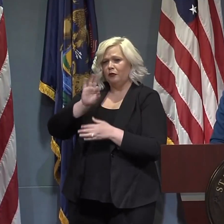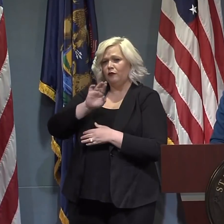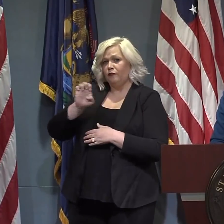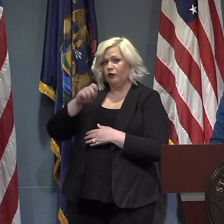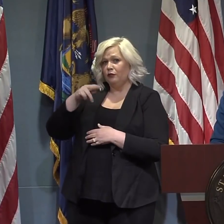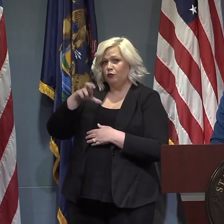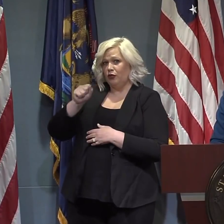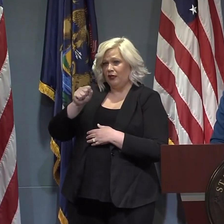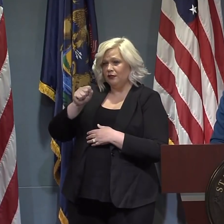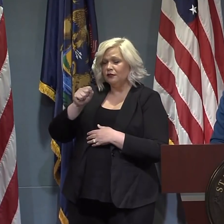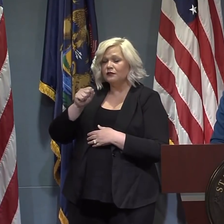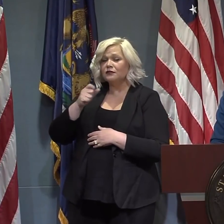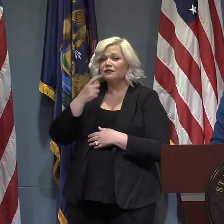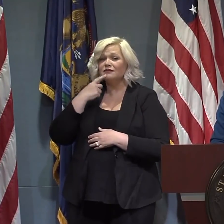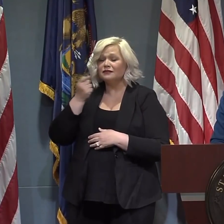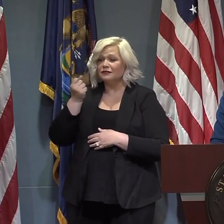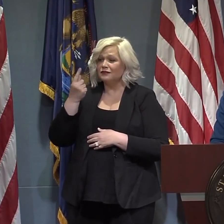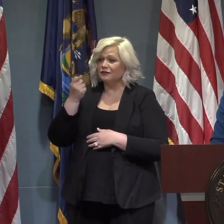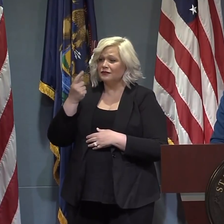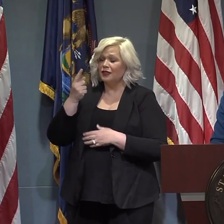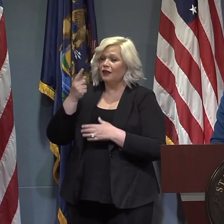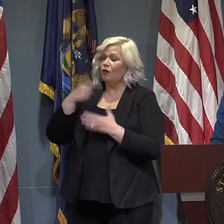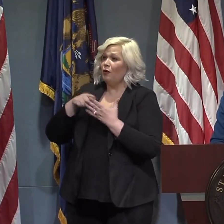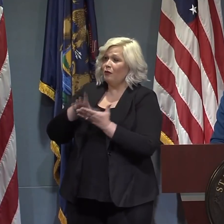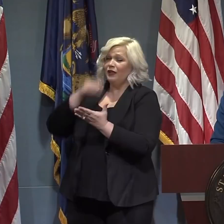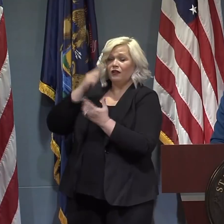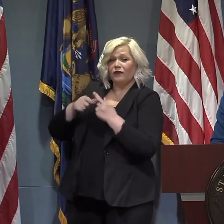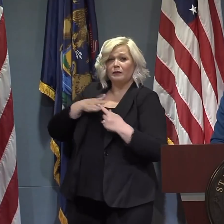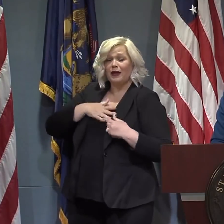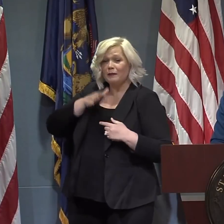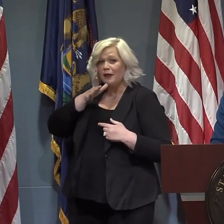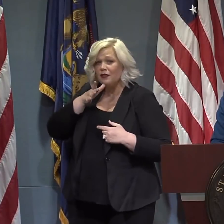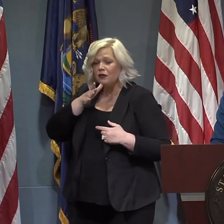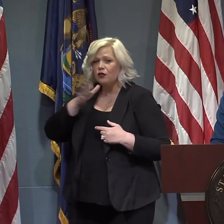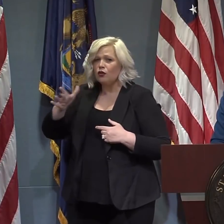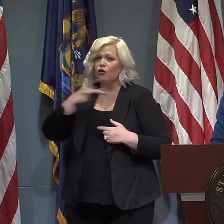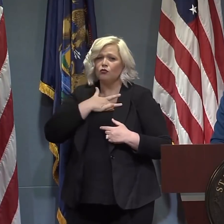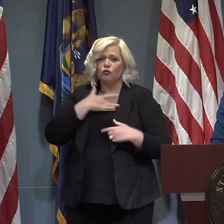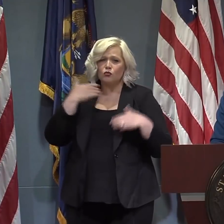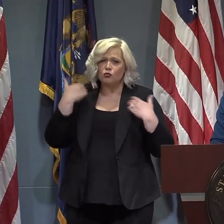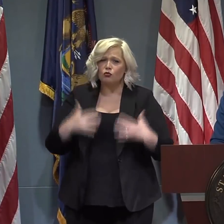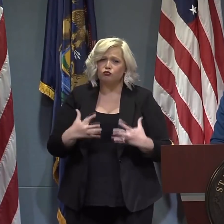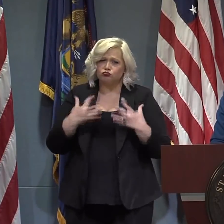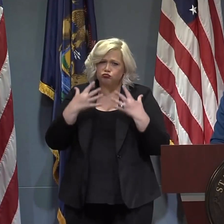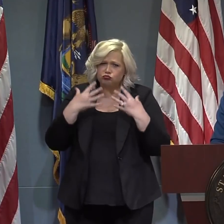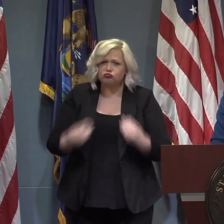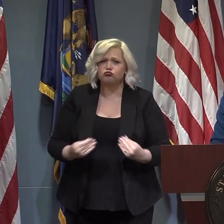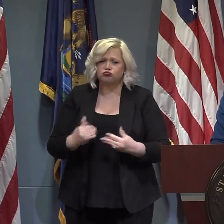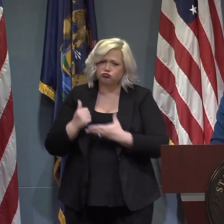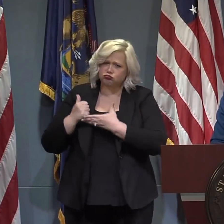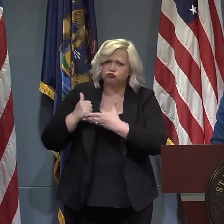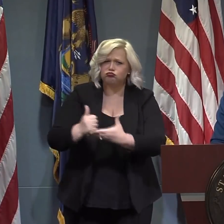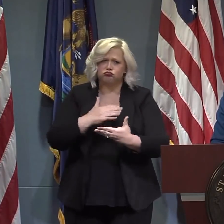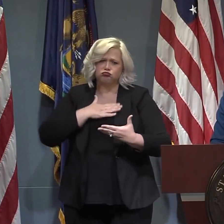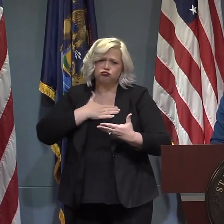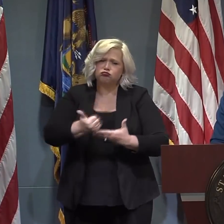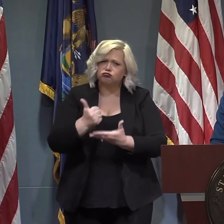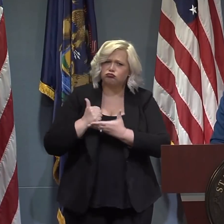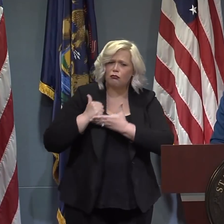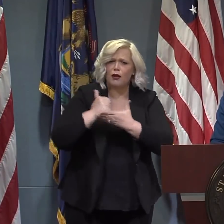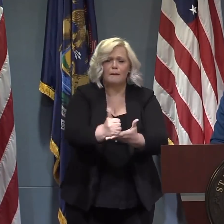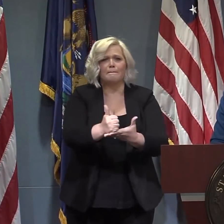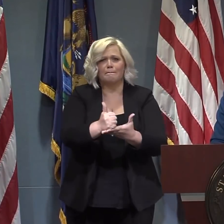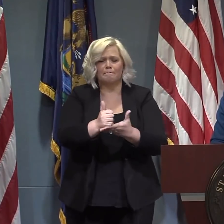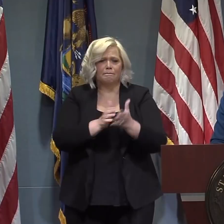we have to take away from looking at her life is that she was a compassionate person with a penchant for excitement and